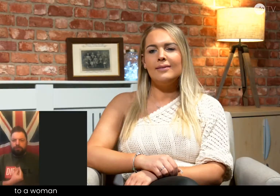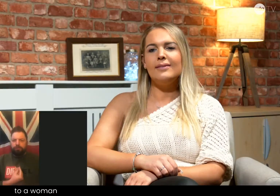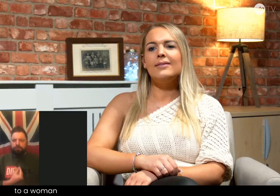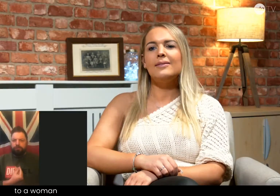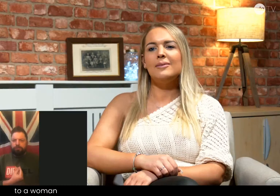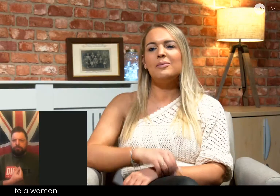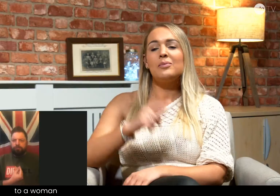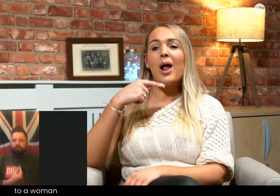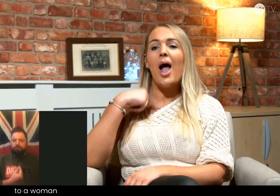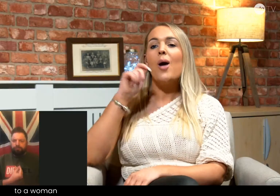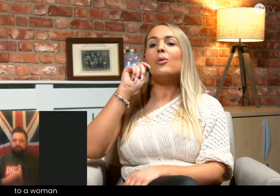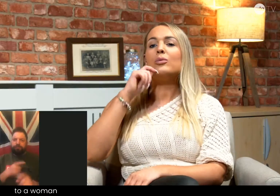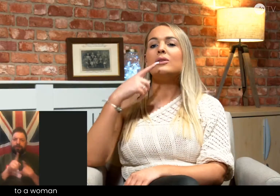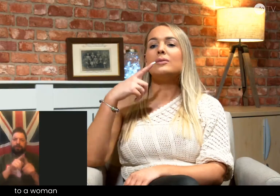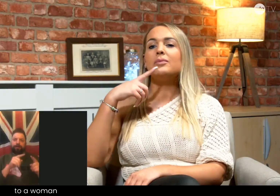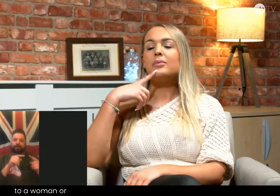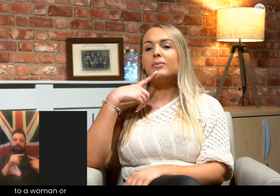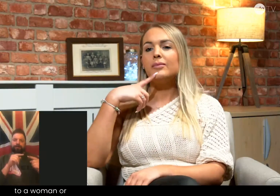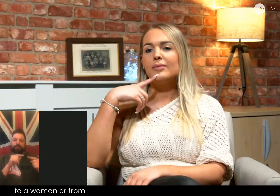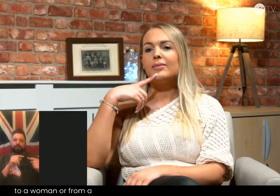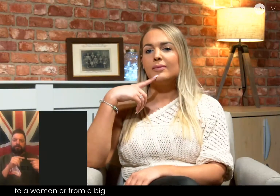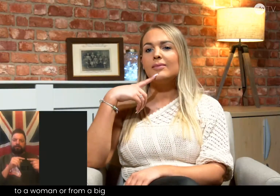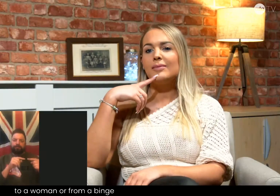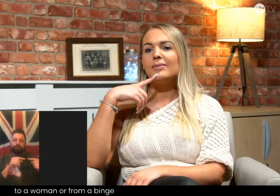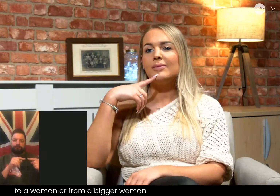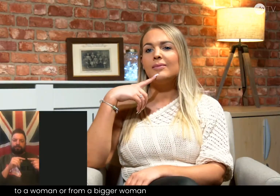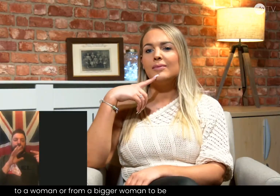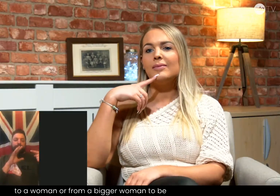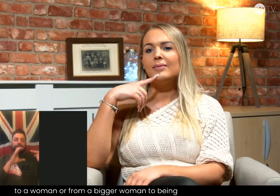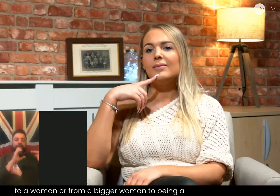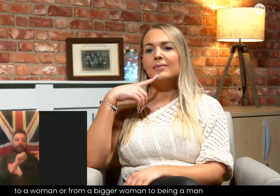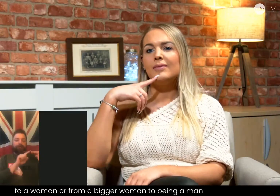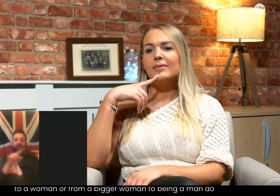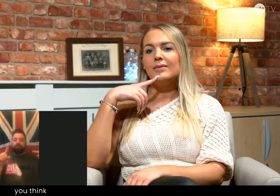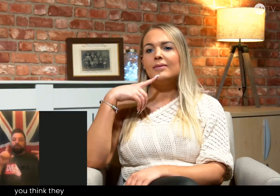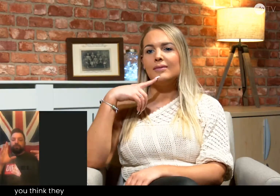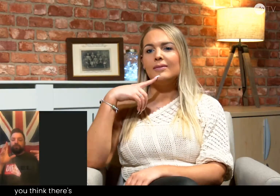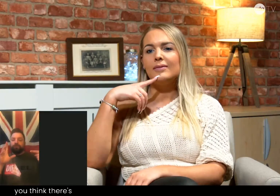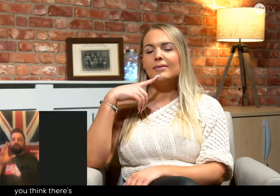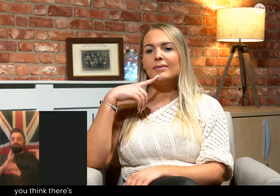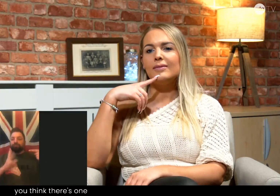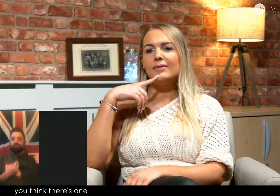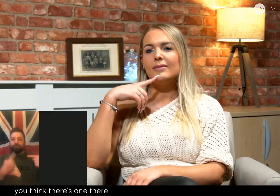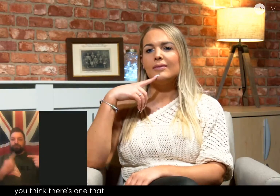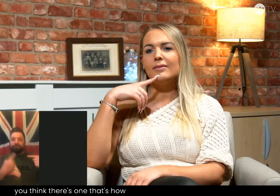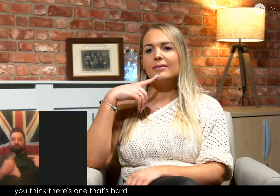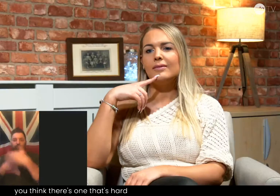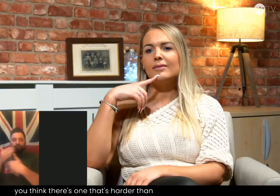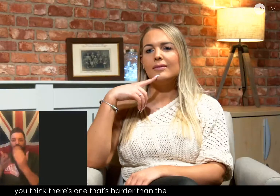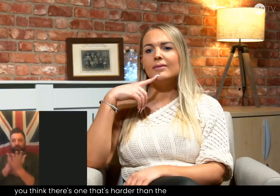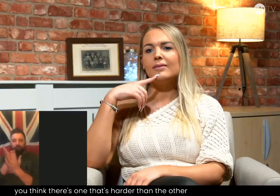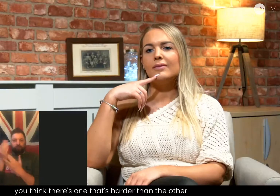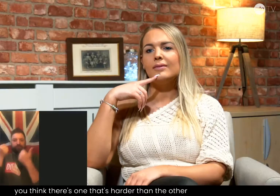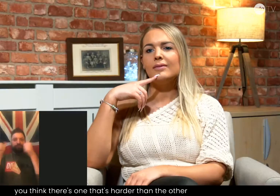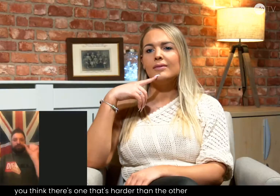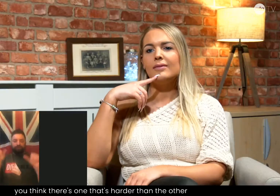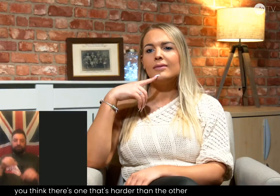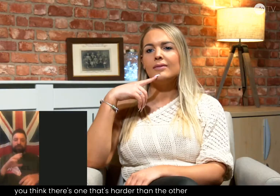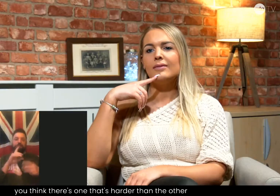or from being a woman to being a man, do you think there's one that's harder than the other from transitioning from male to